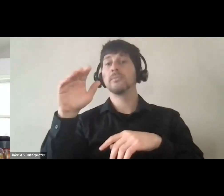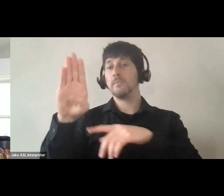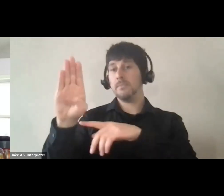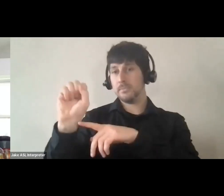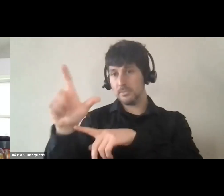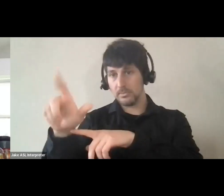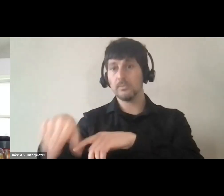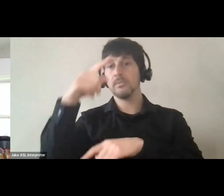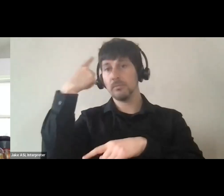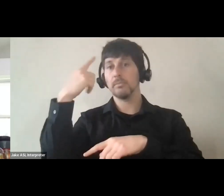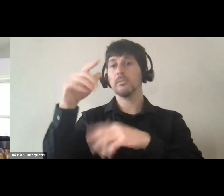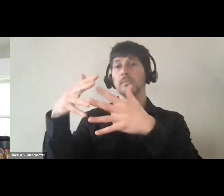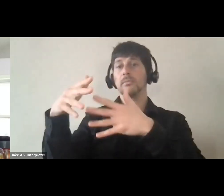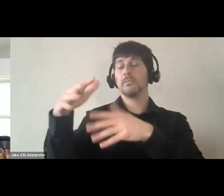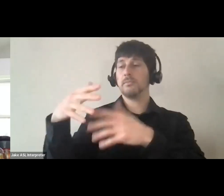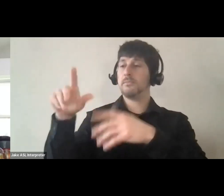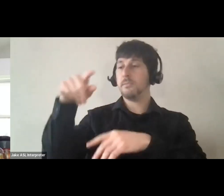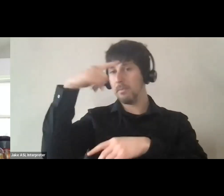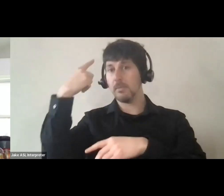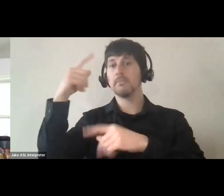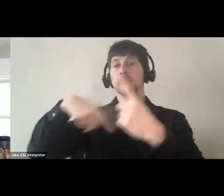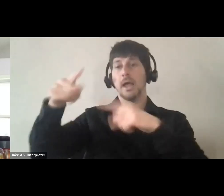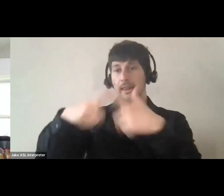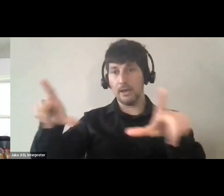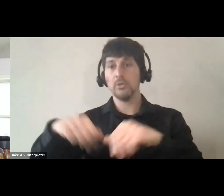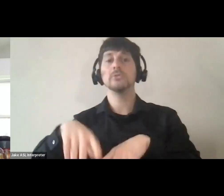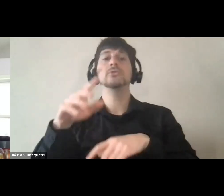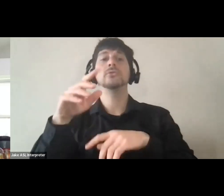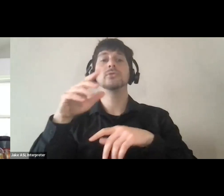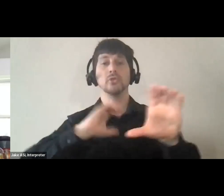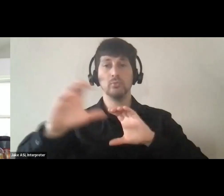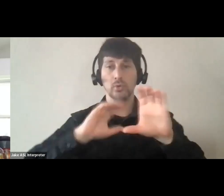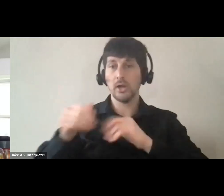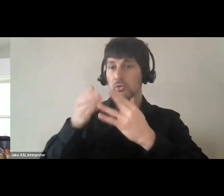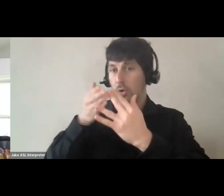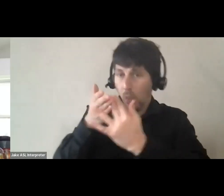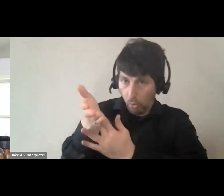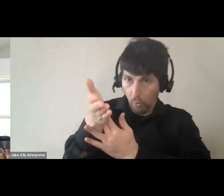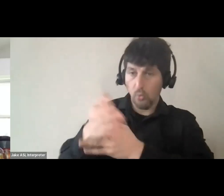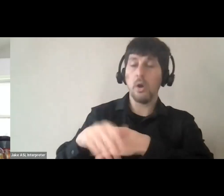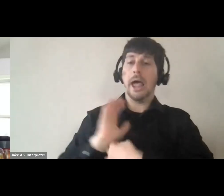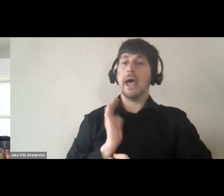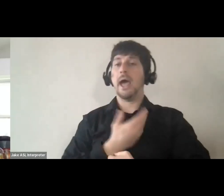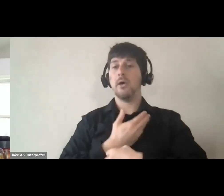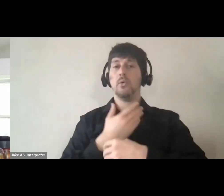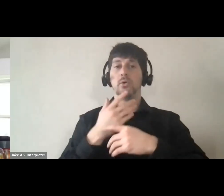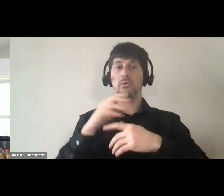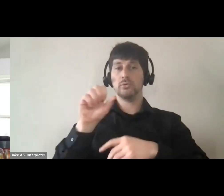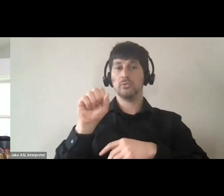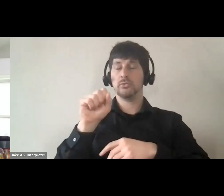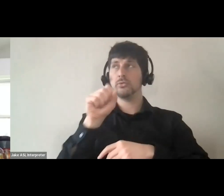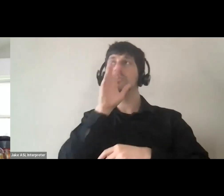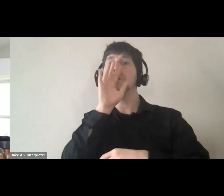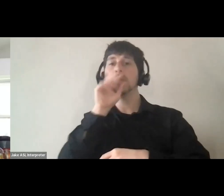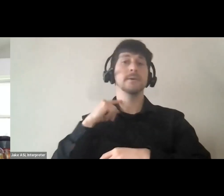Language, proctile communication with and through our tracks and our staccato